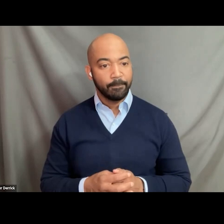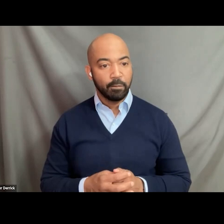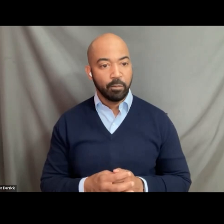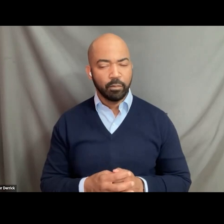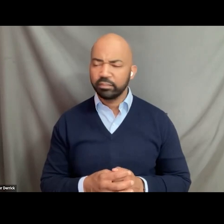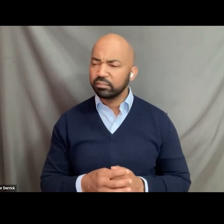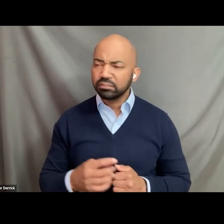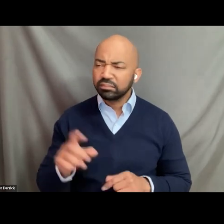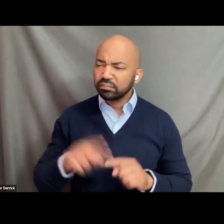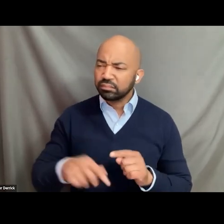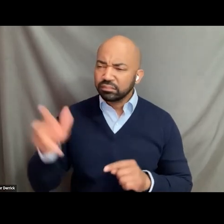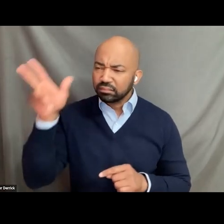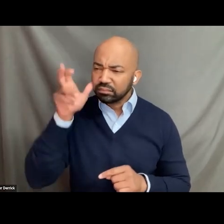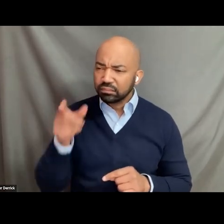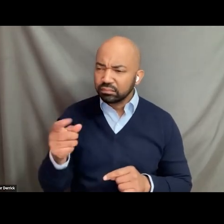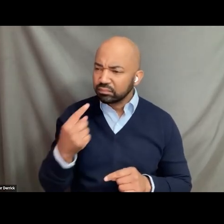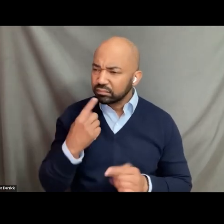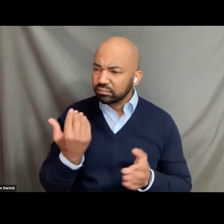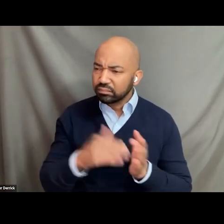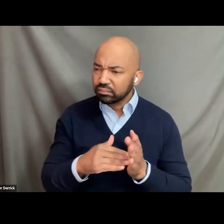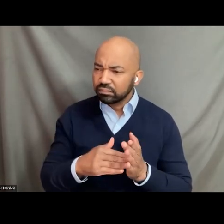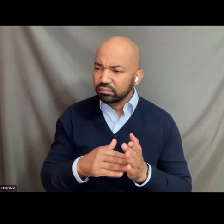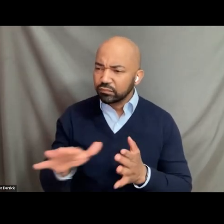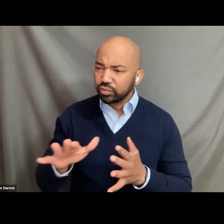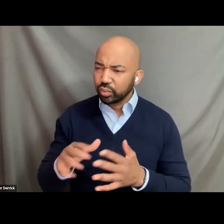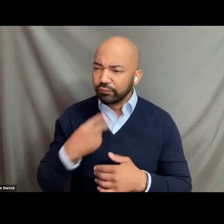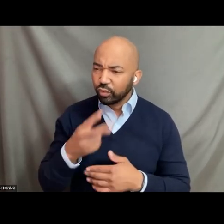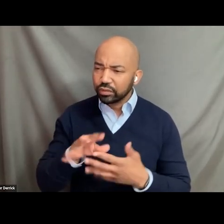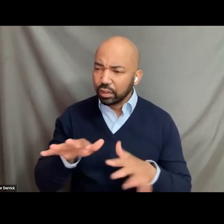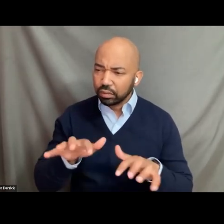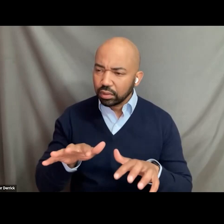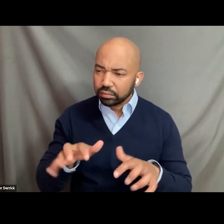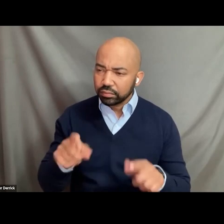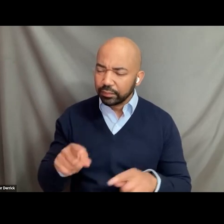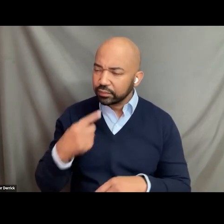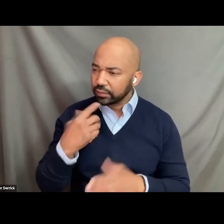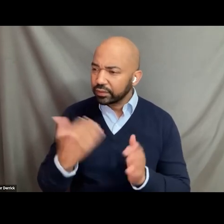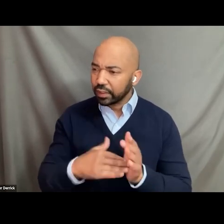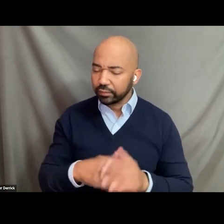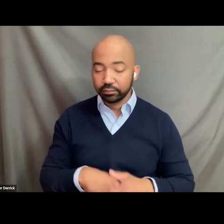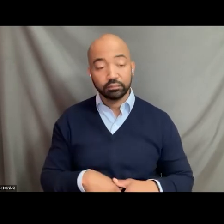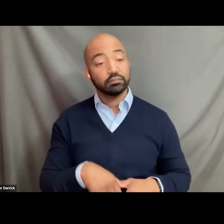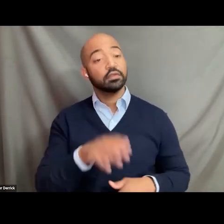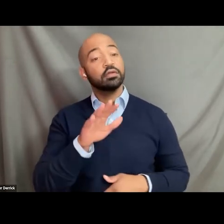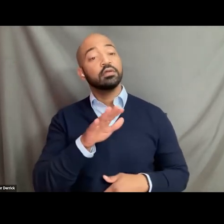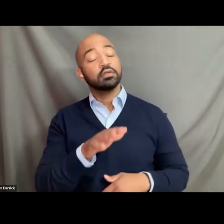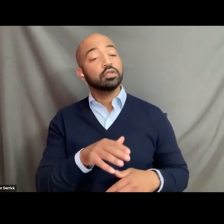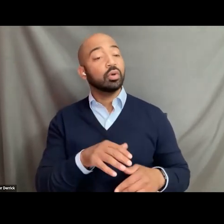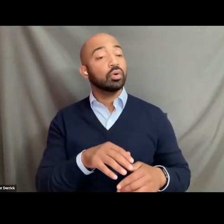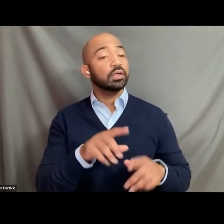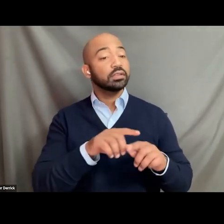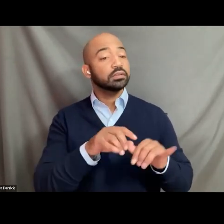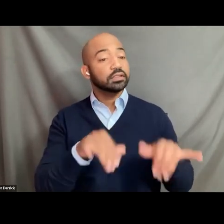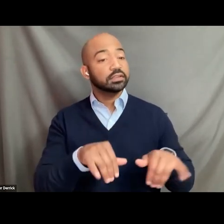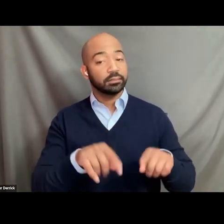Sorry, couldn't hear. You're breaking up. Okay. Oh, sorry. Have you tested your system with the actual students? That was